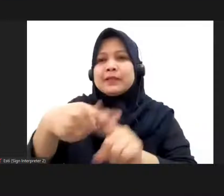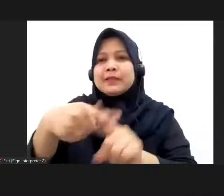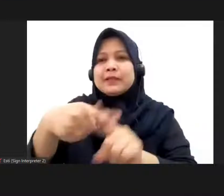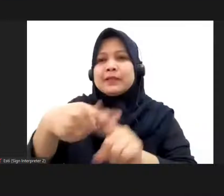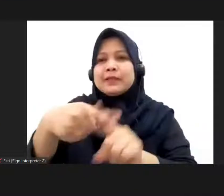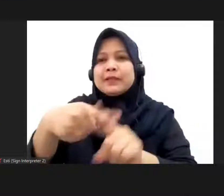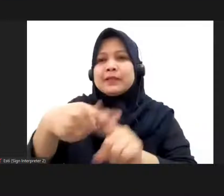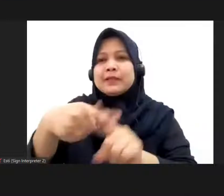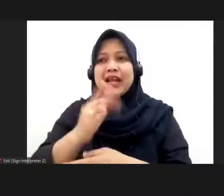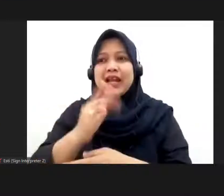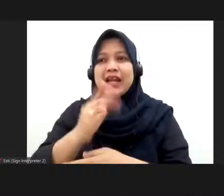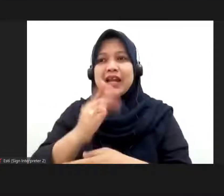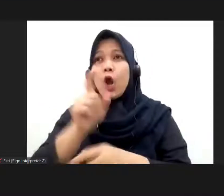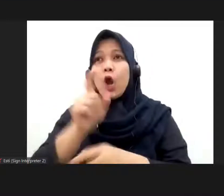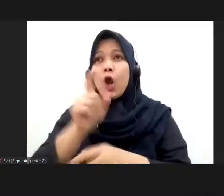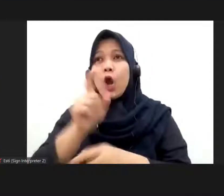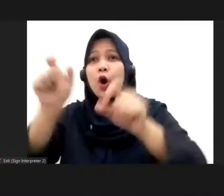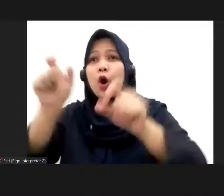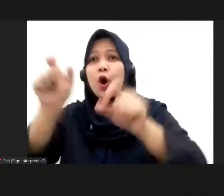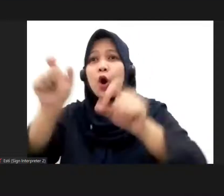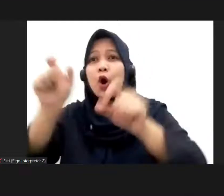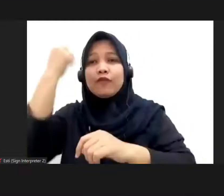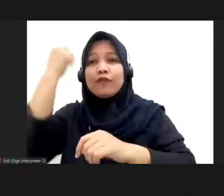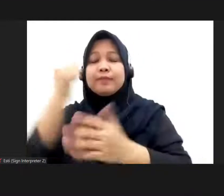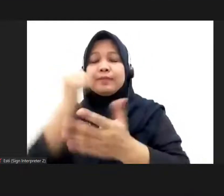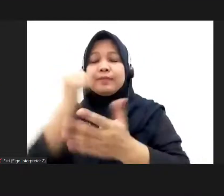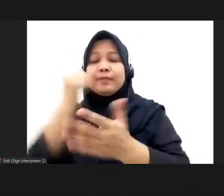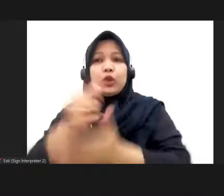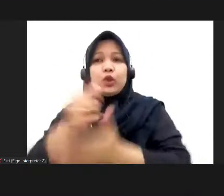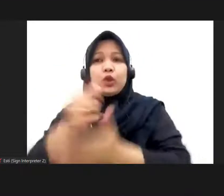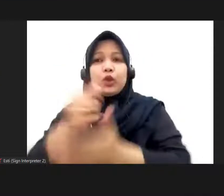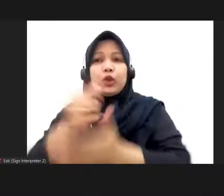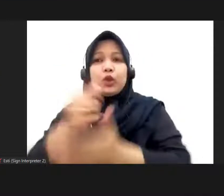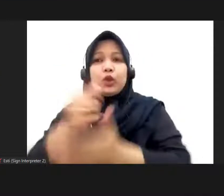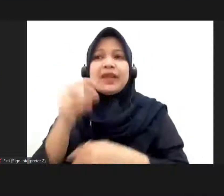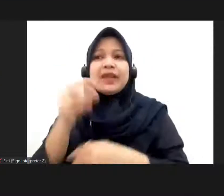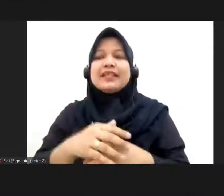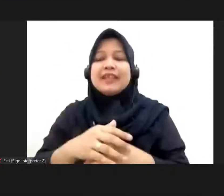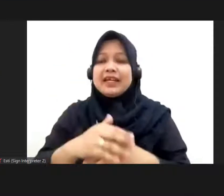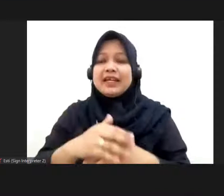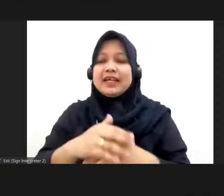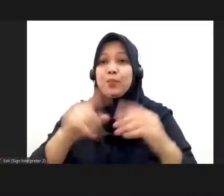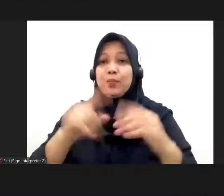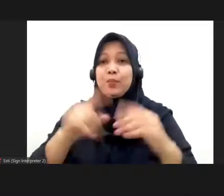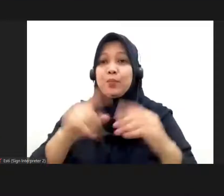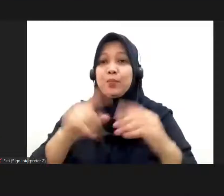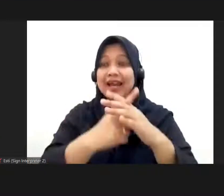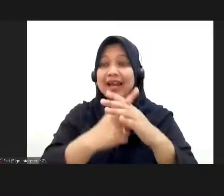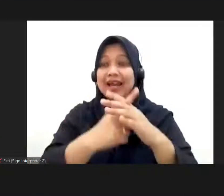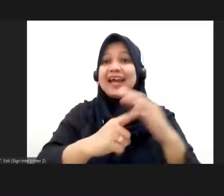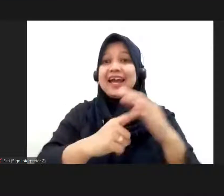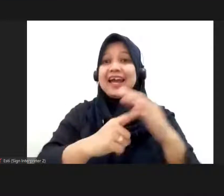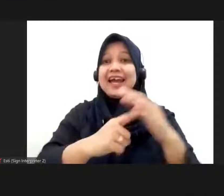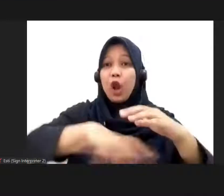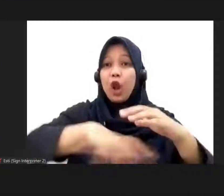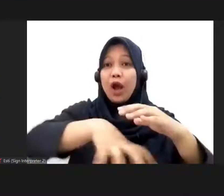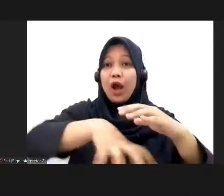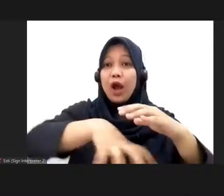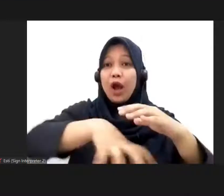will be heard, trying to connect the national with the local level, trying to connect them,